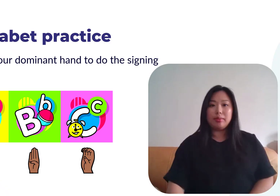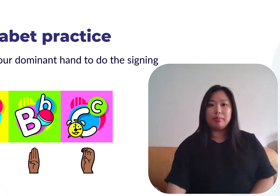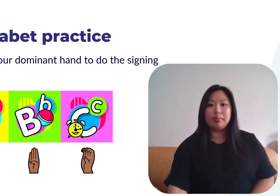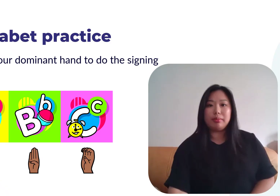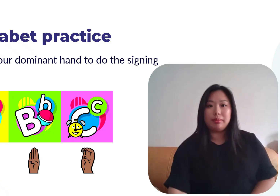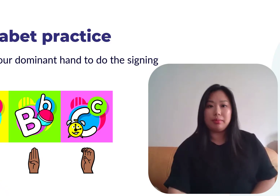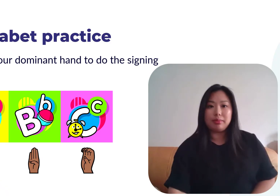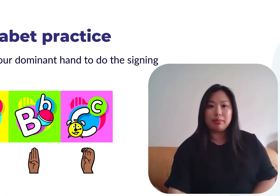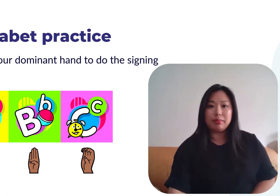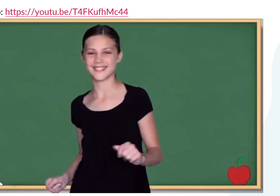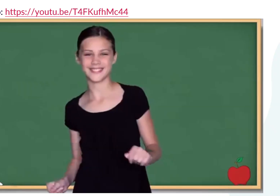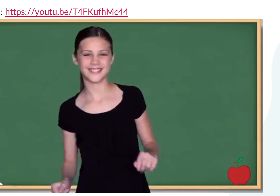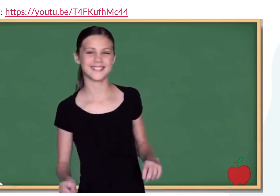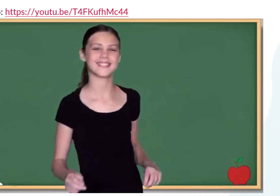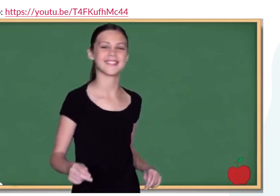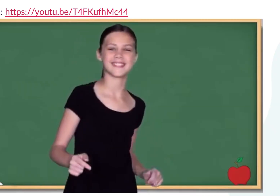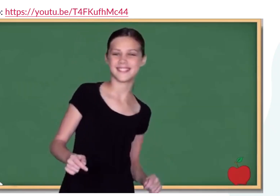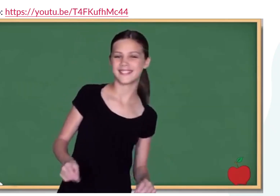alphabet.